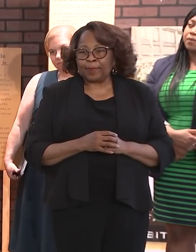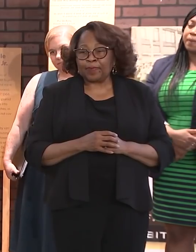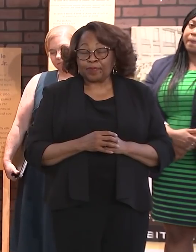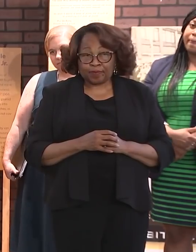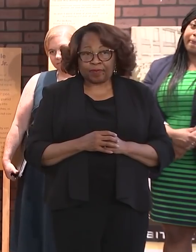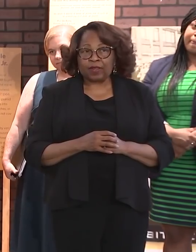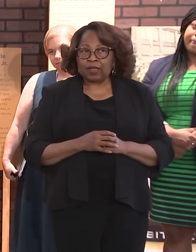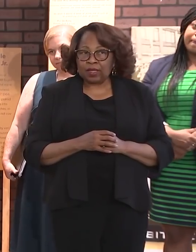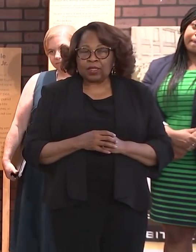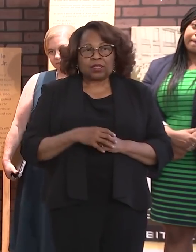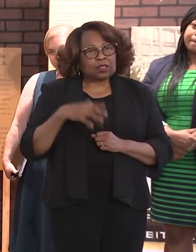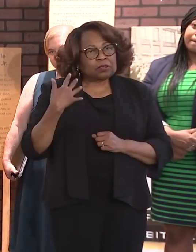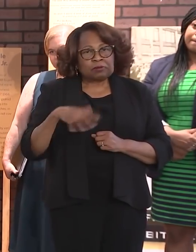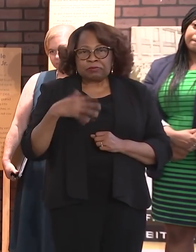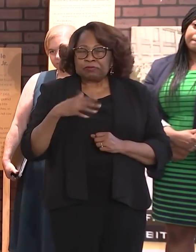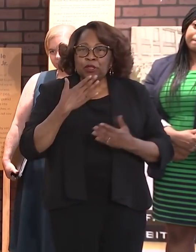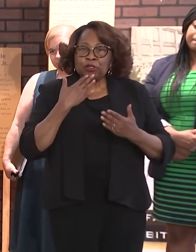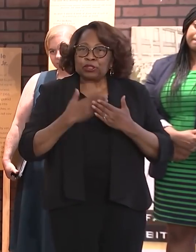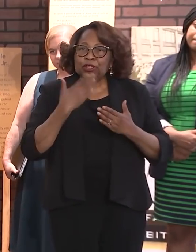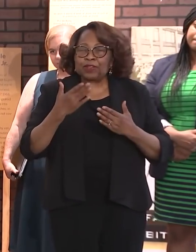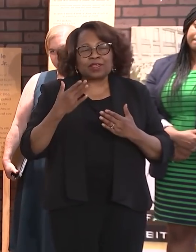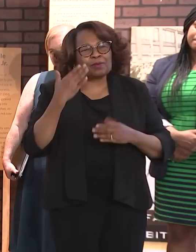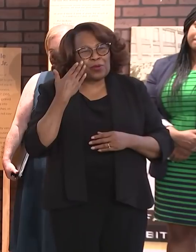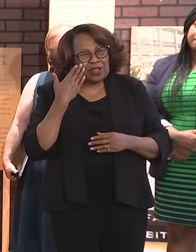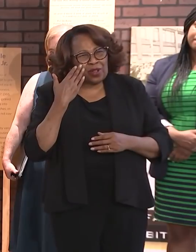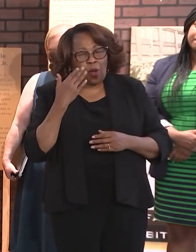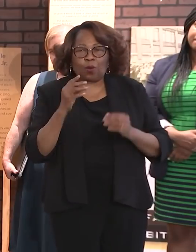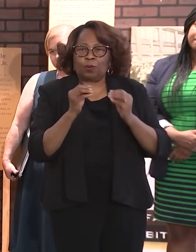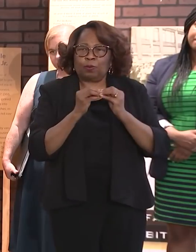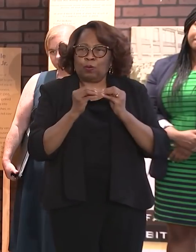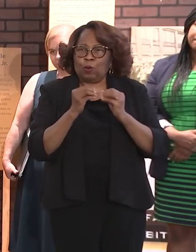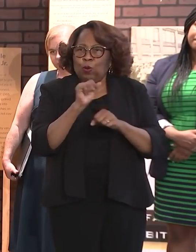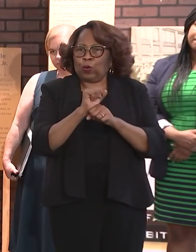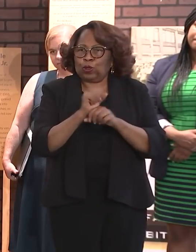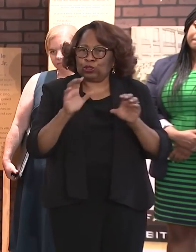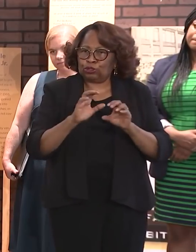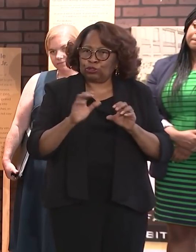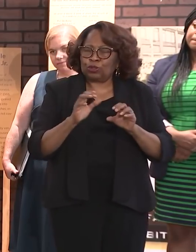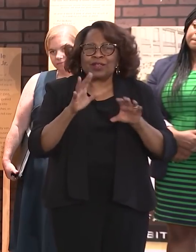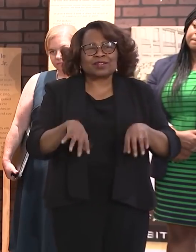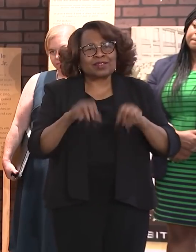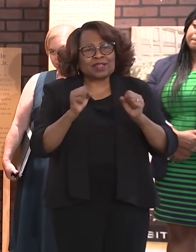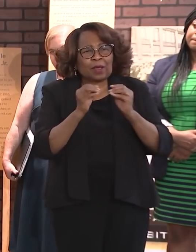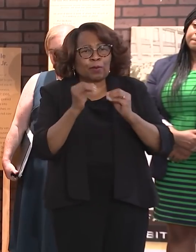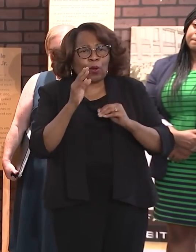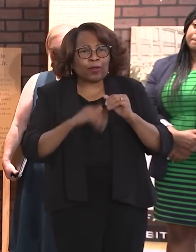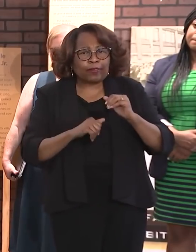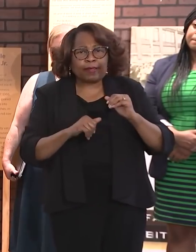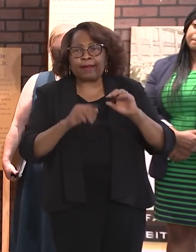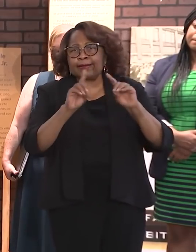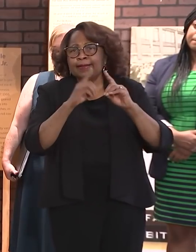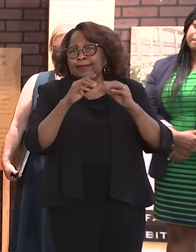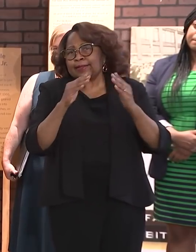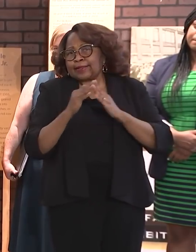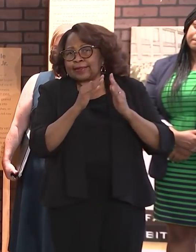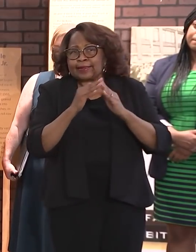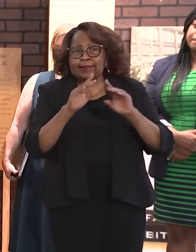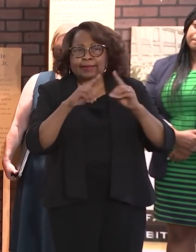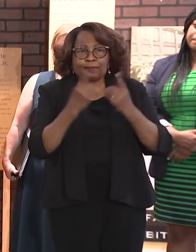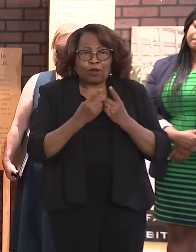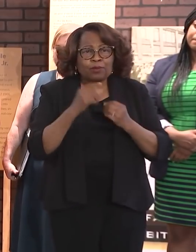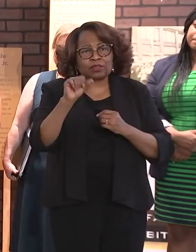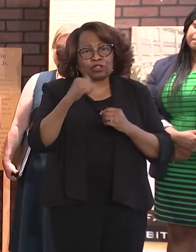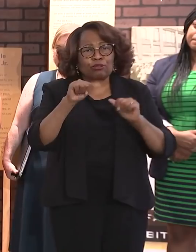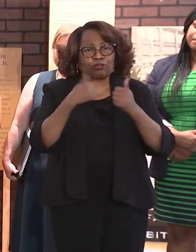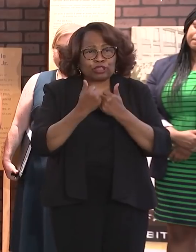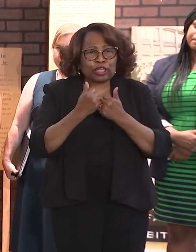These are incredible steps forward, but folks, we all know that we have more work to do. It's going to take more than just city departments and sister agencies